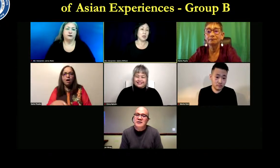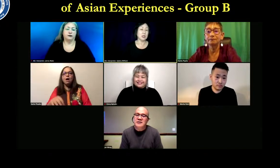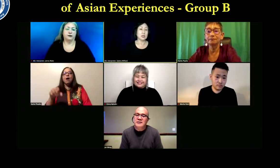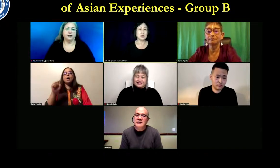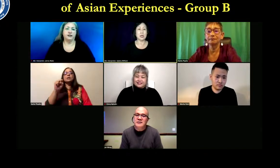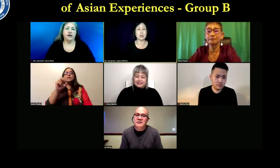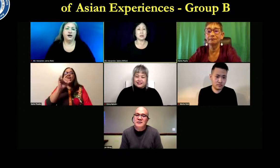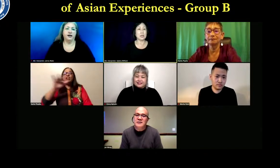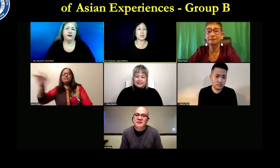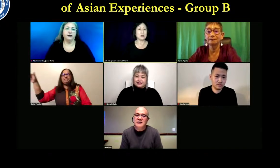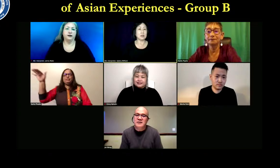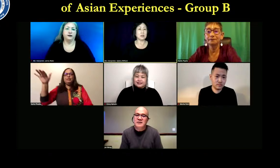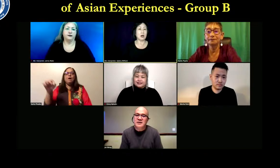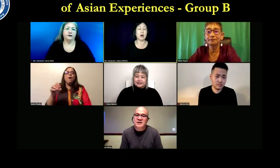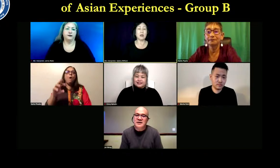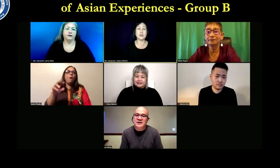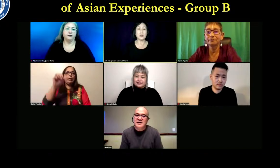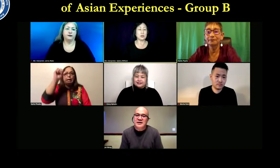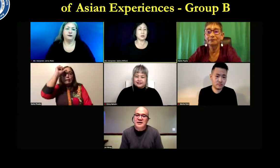go,